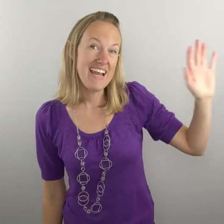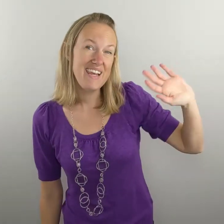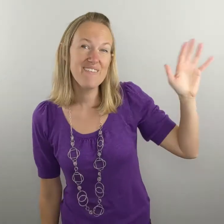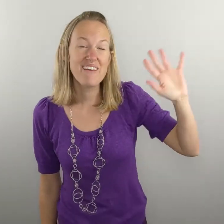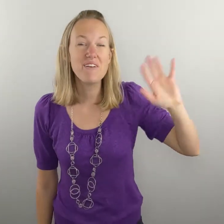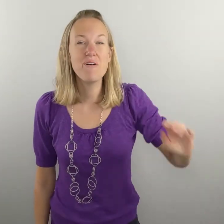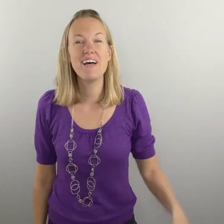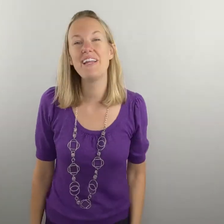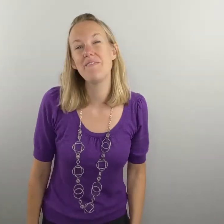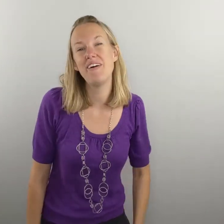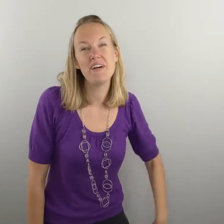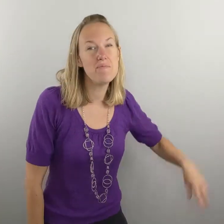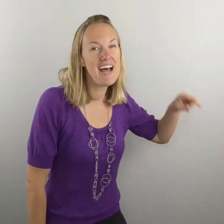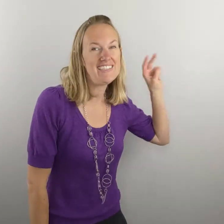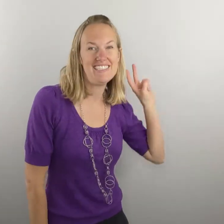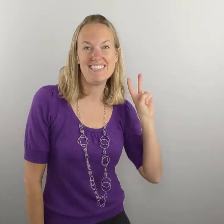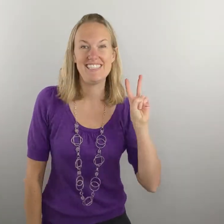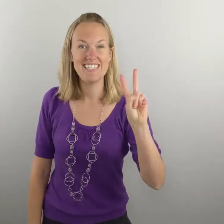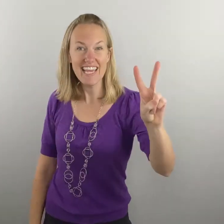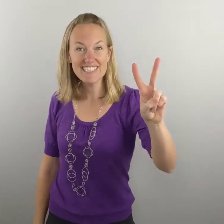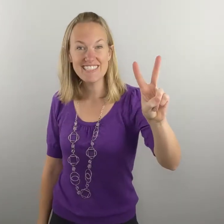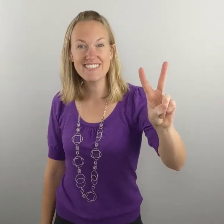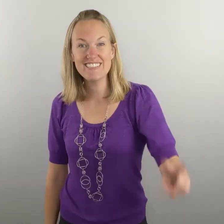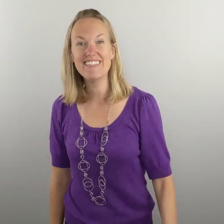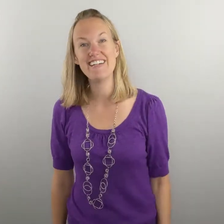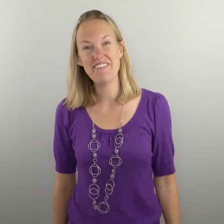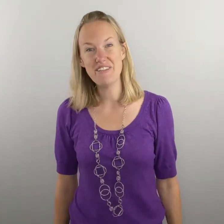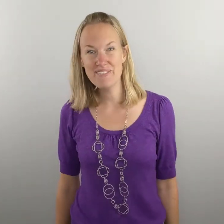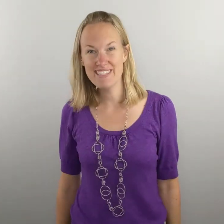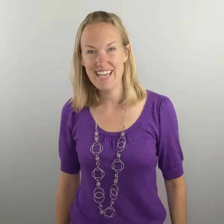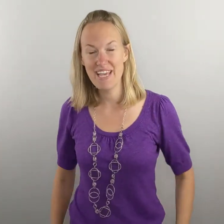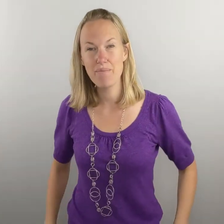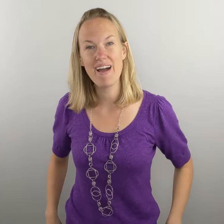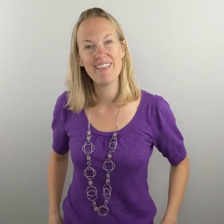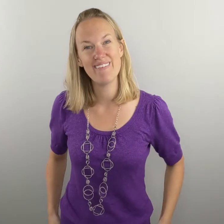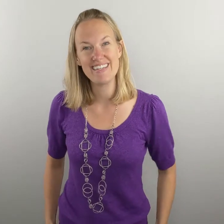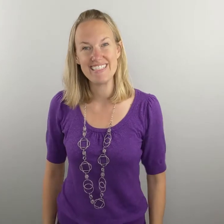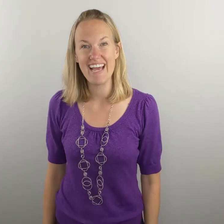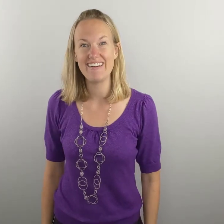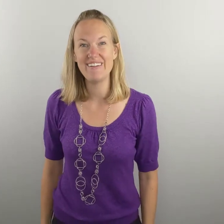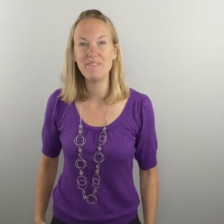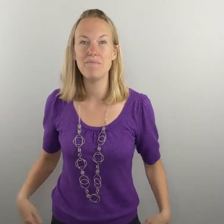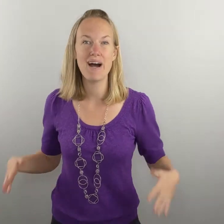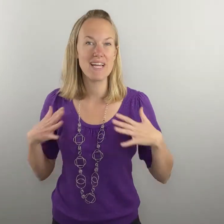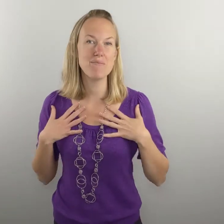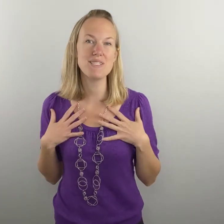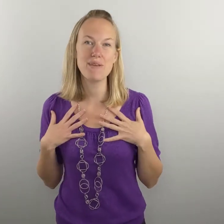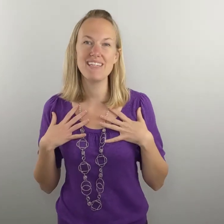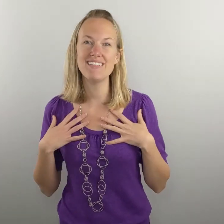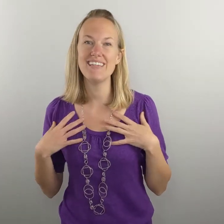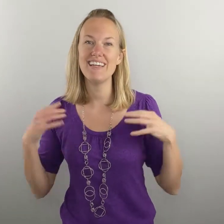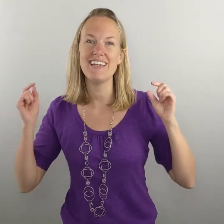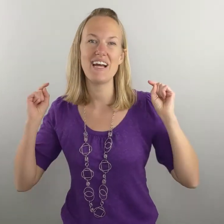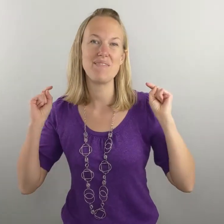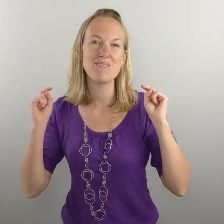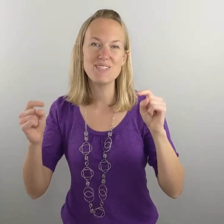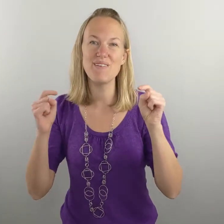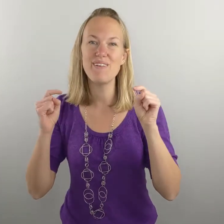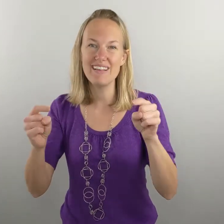Hello everyone and welcome back to day 2 of You Say by Lauren Daigle. My name is Mandy and I am so